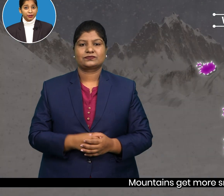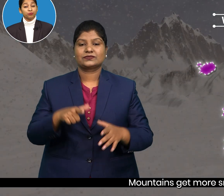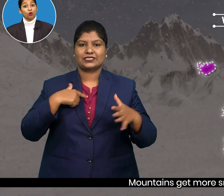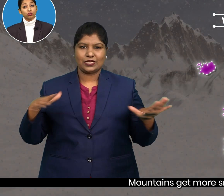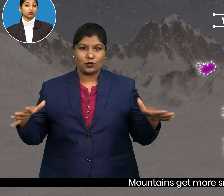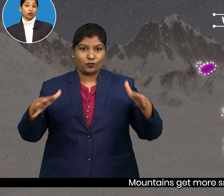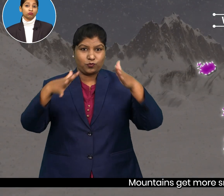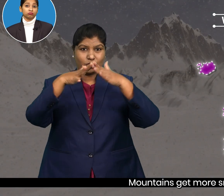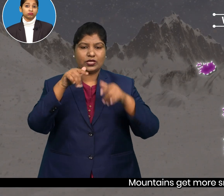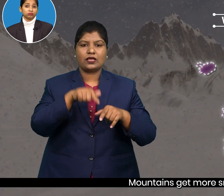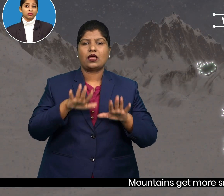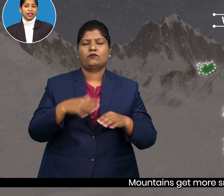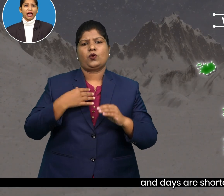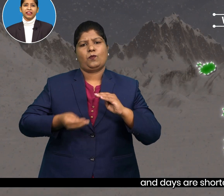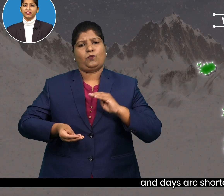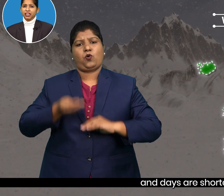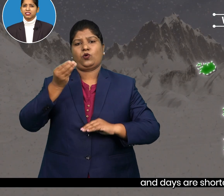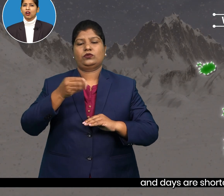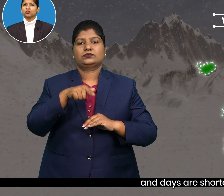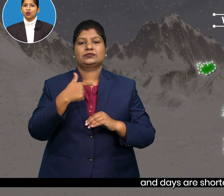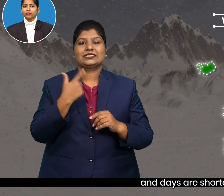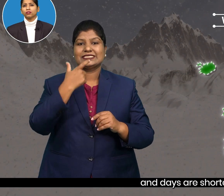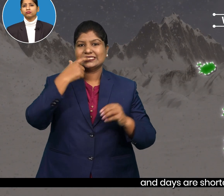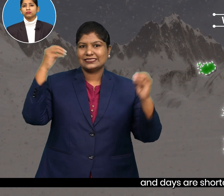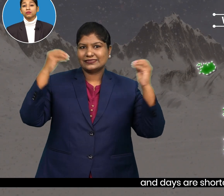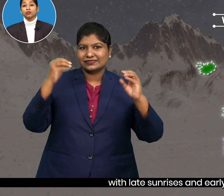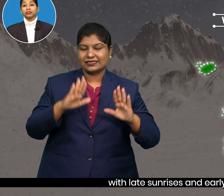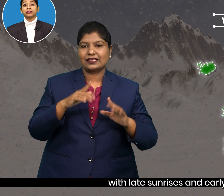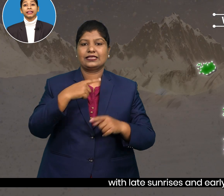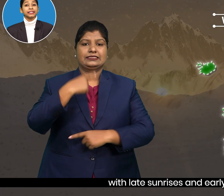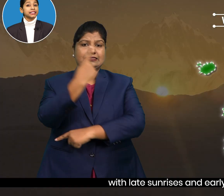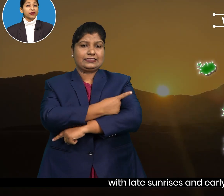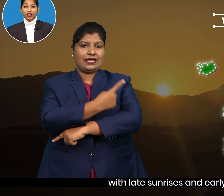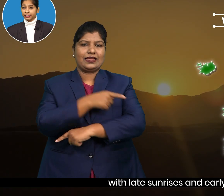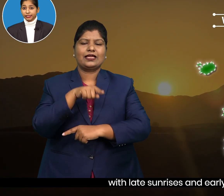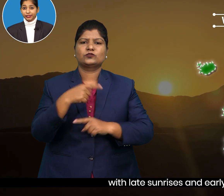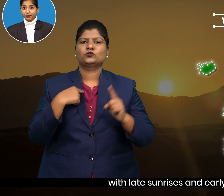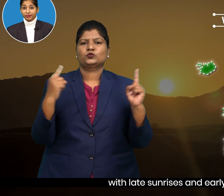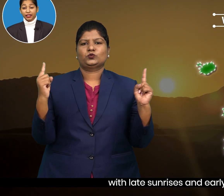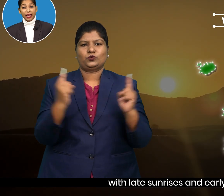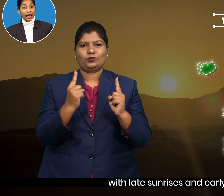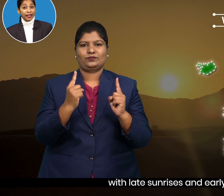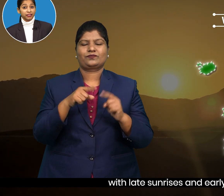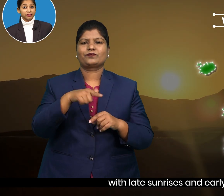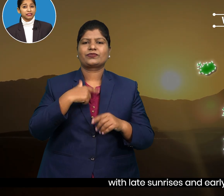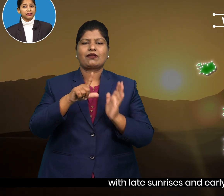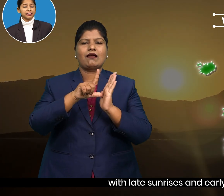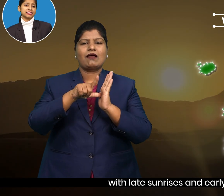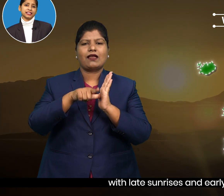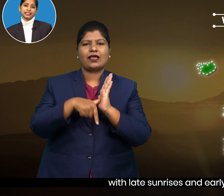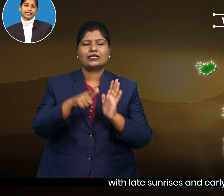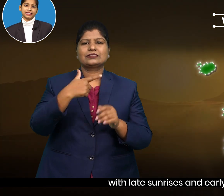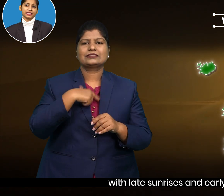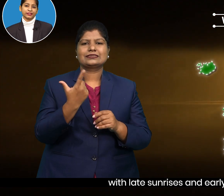Mountains get more snow and days are shorter with late sunrises and